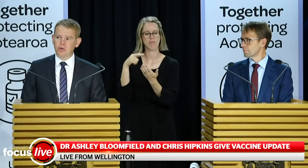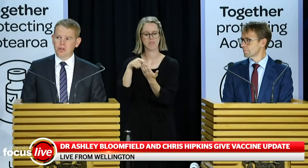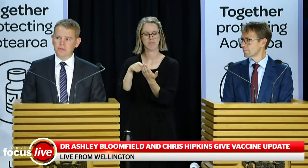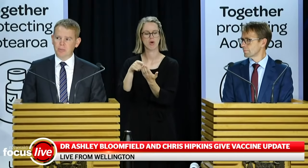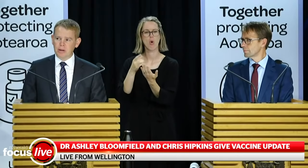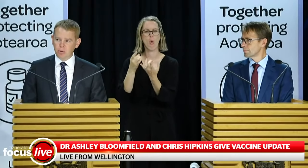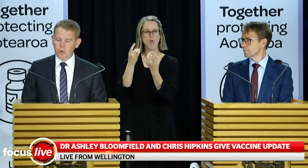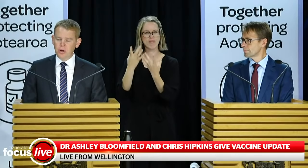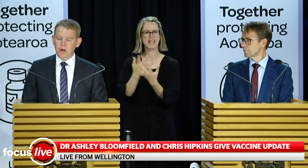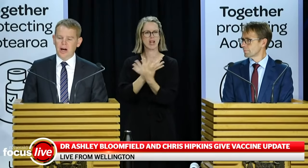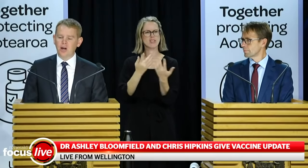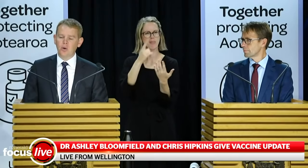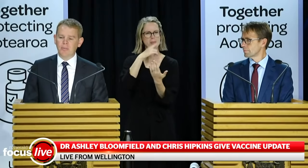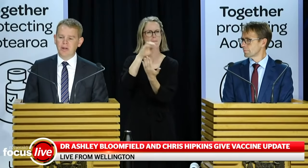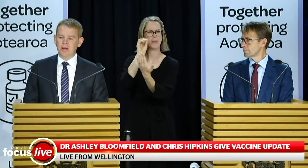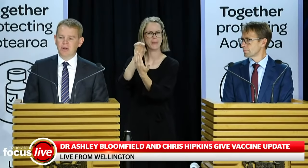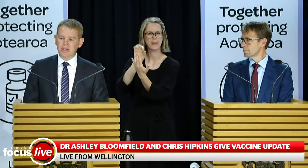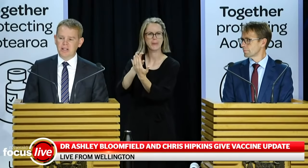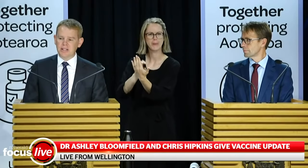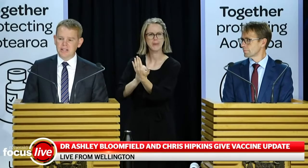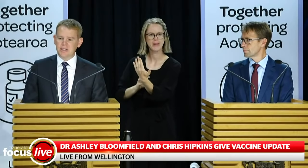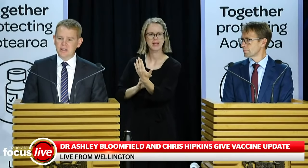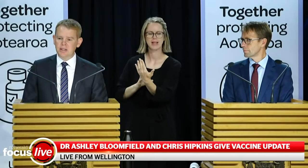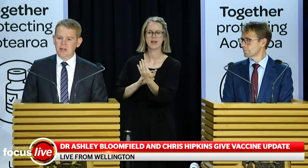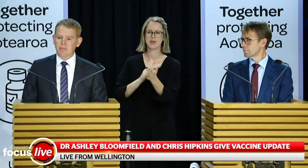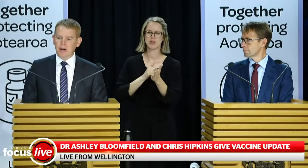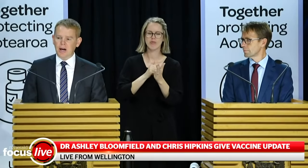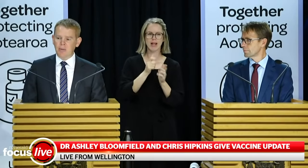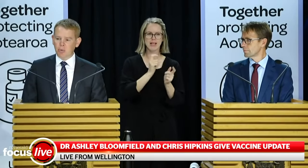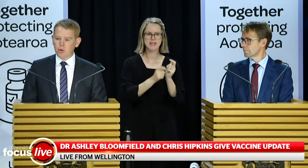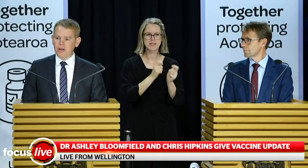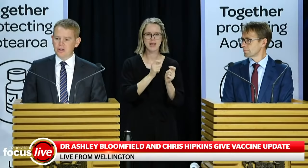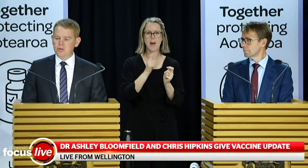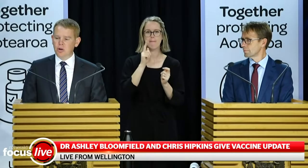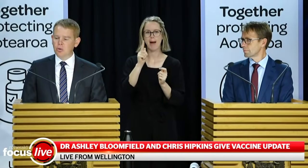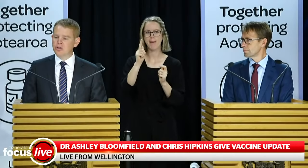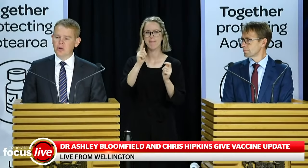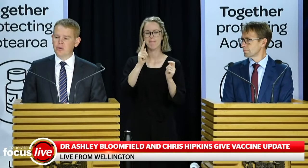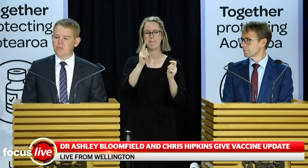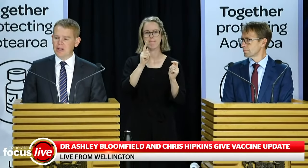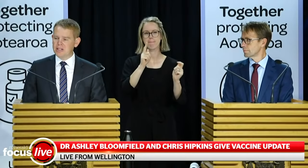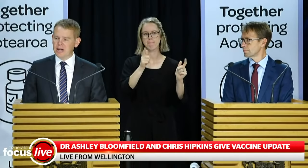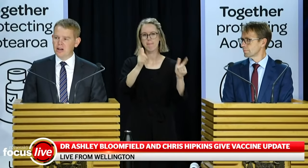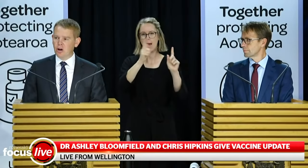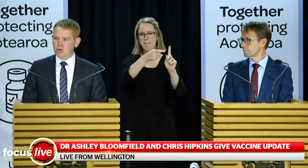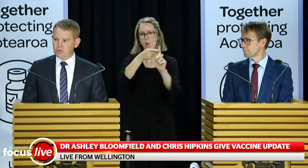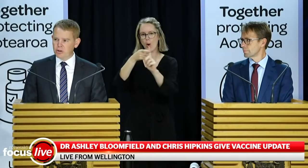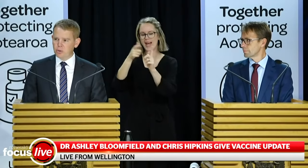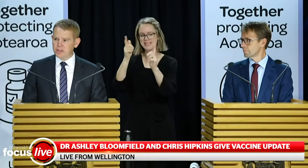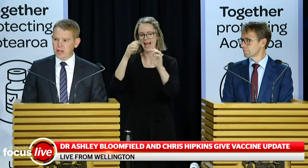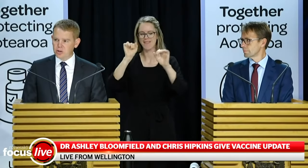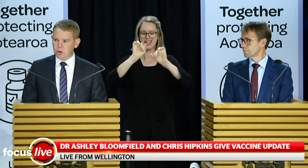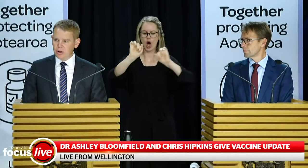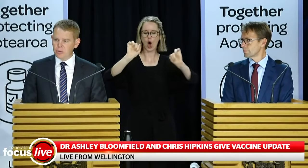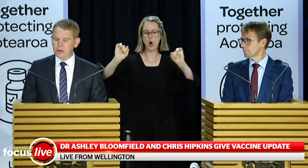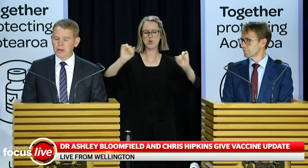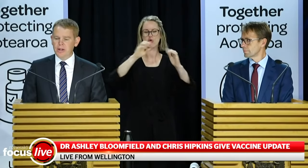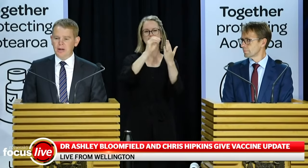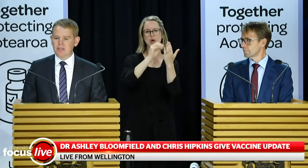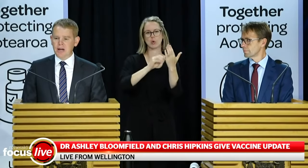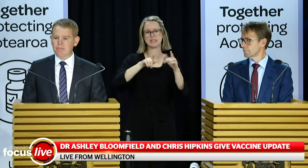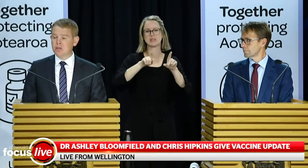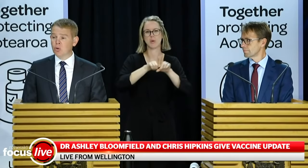significant proportion of the people who are being regularly tested. But employers will also maintain their own records as